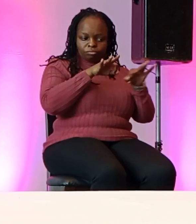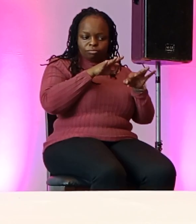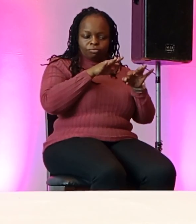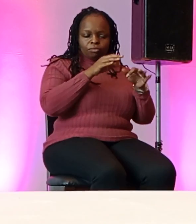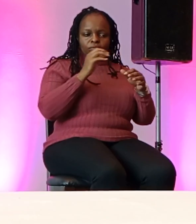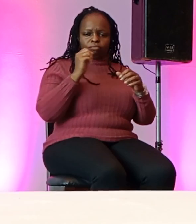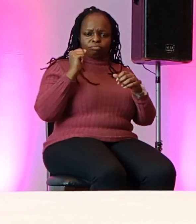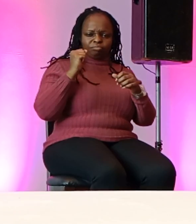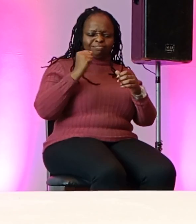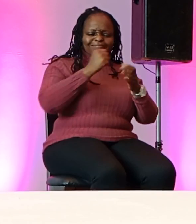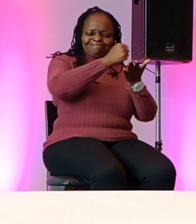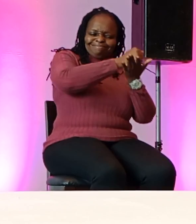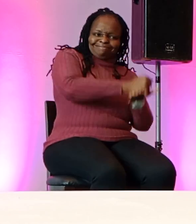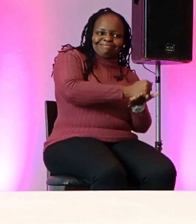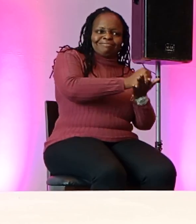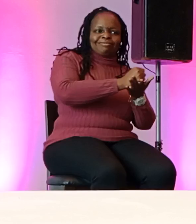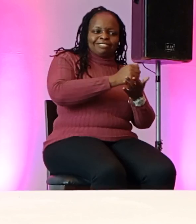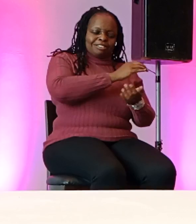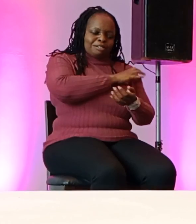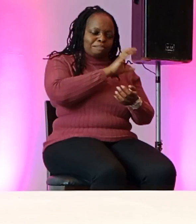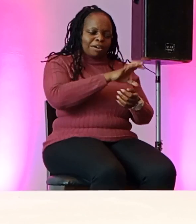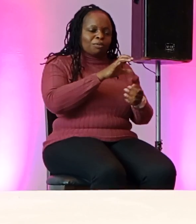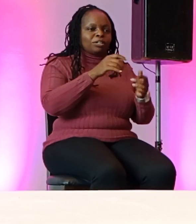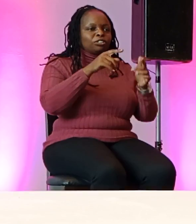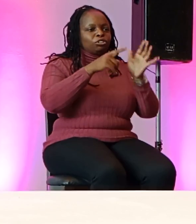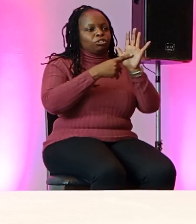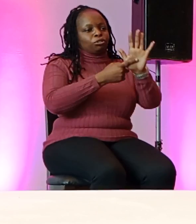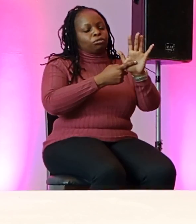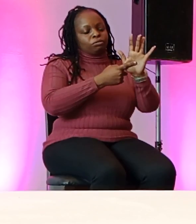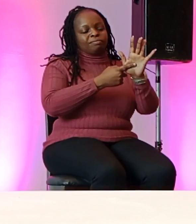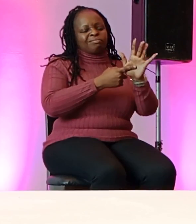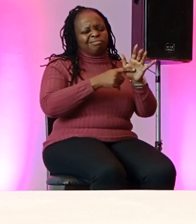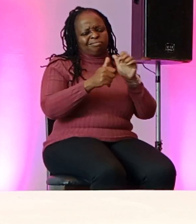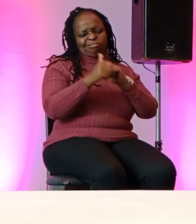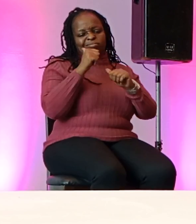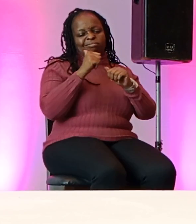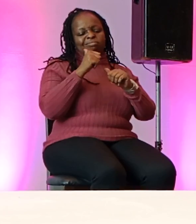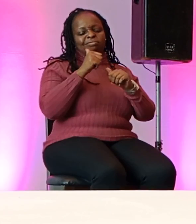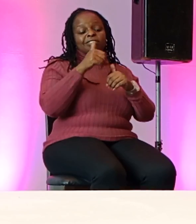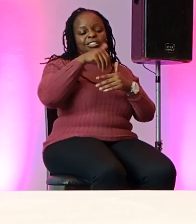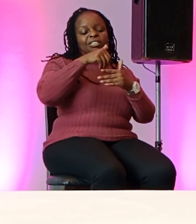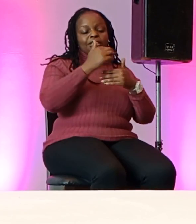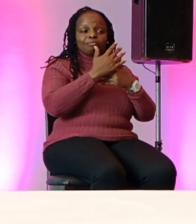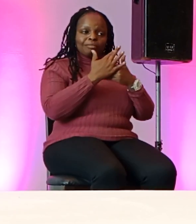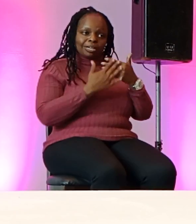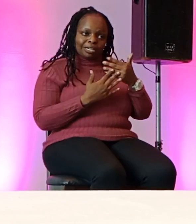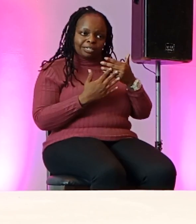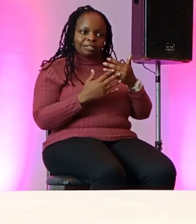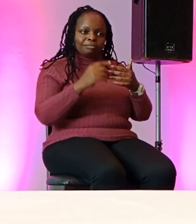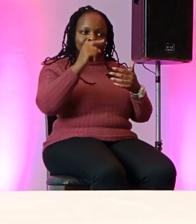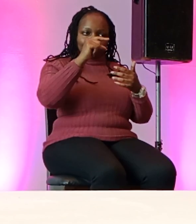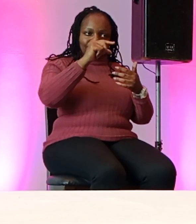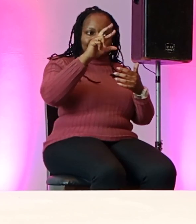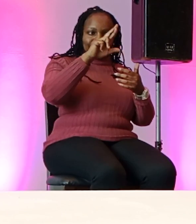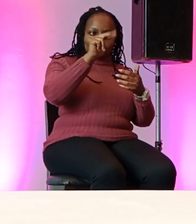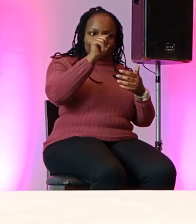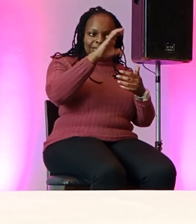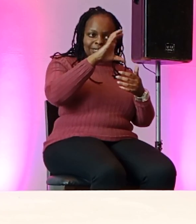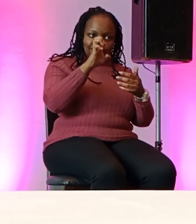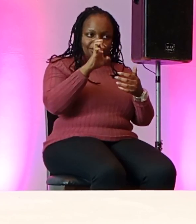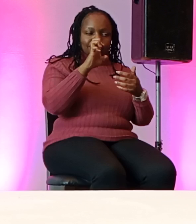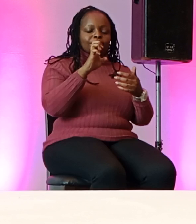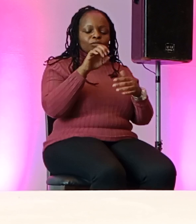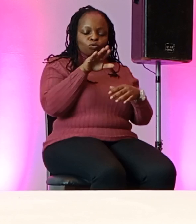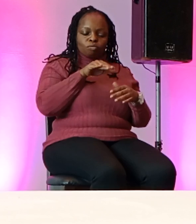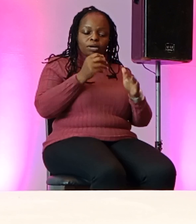that resistance runs in our blood. Grace Onyango, our first female